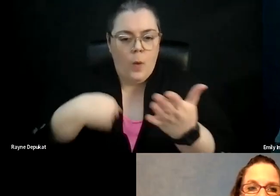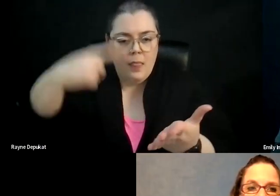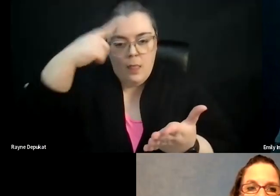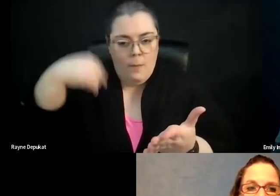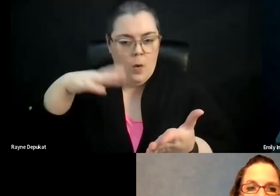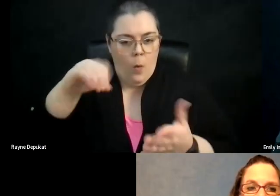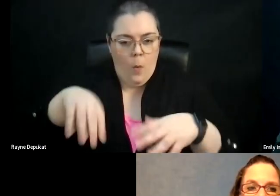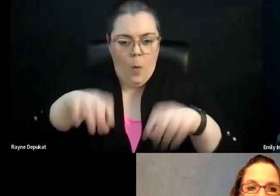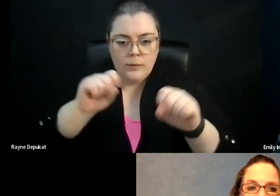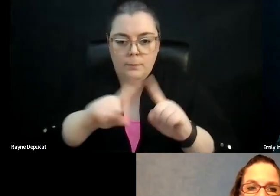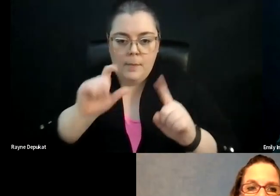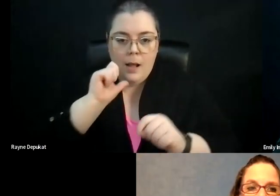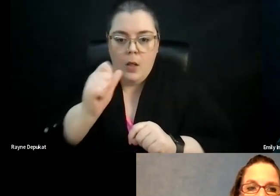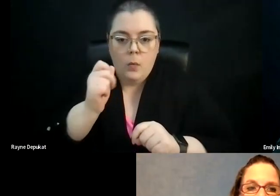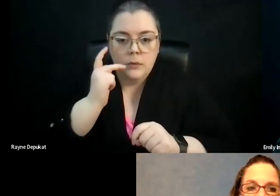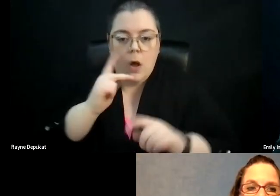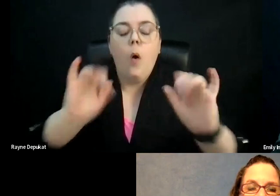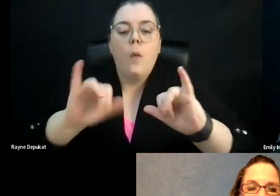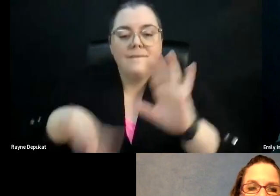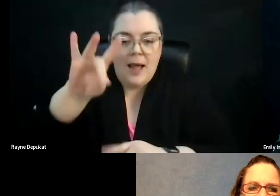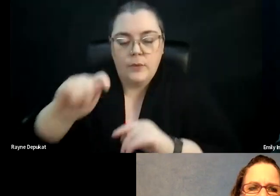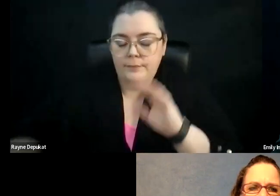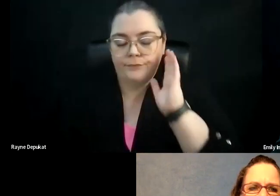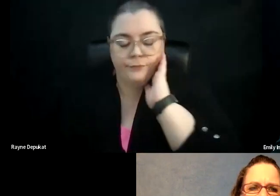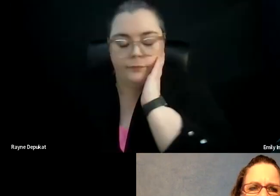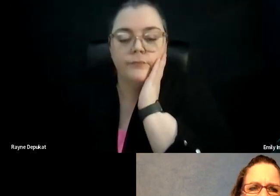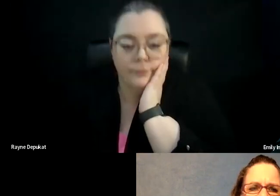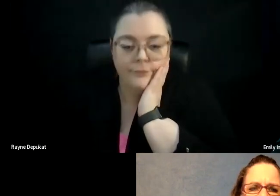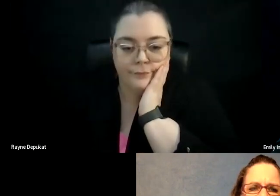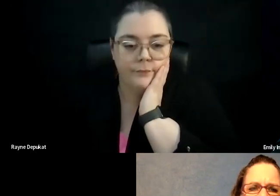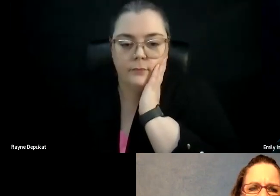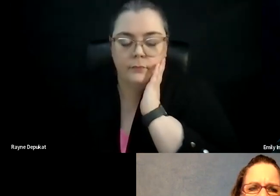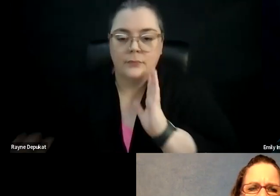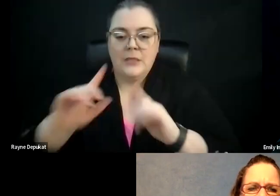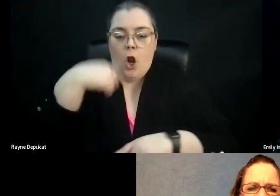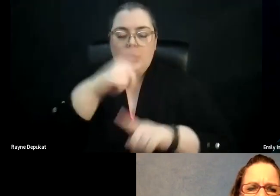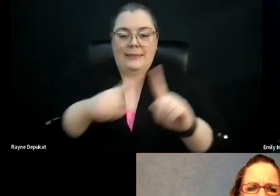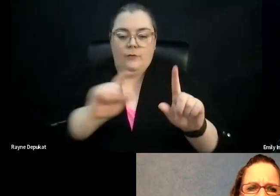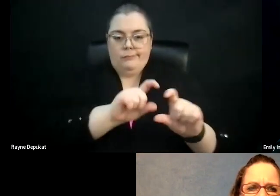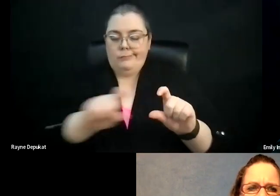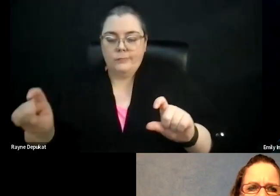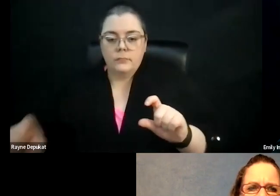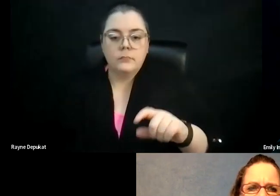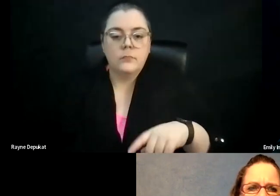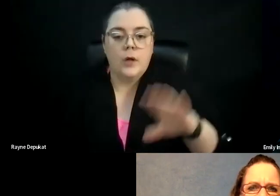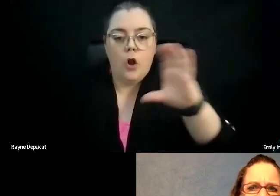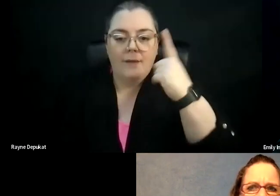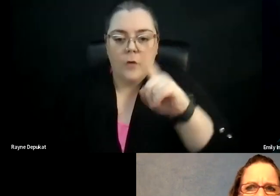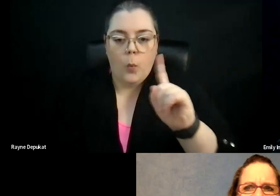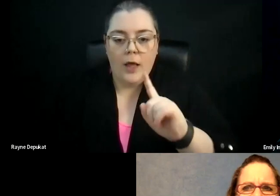Rain saying thank you. That's what I thought, that I was co-host, but I found it. Oh, sorry. It just looks different on the bottom of my screen